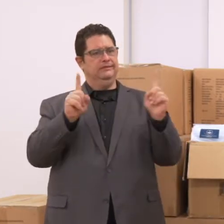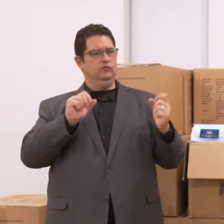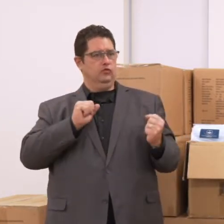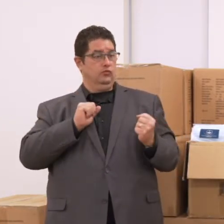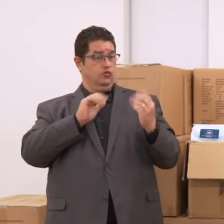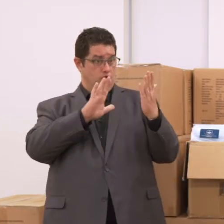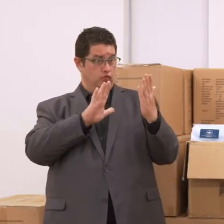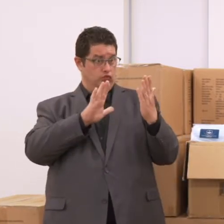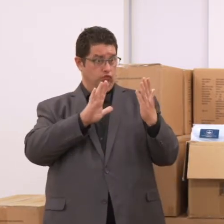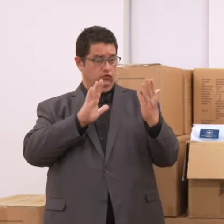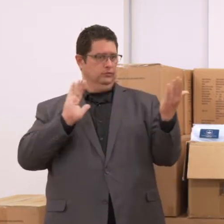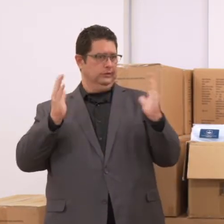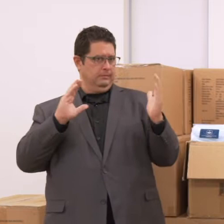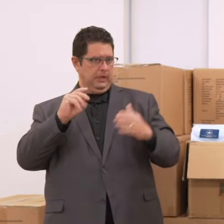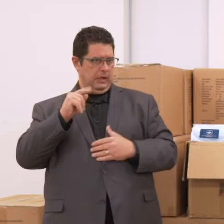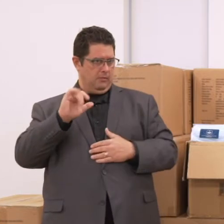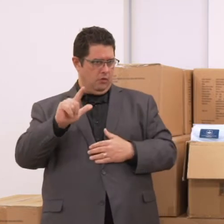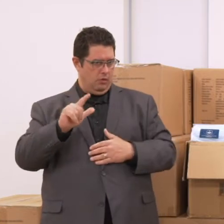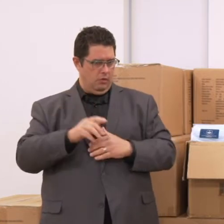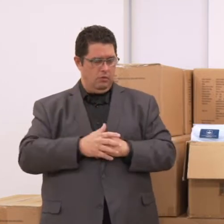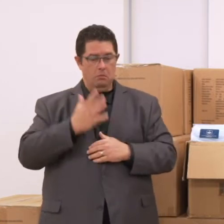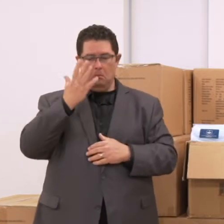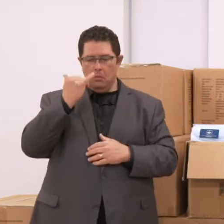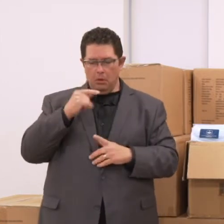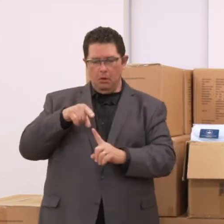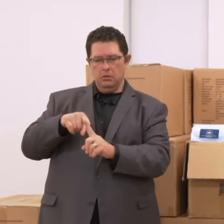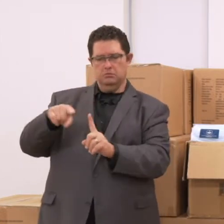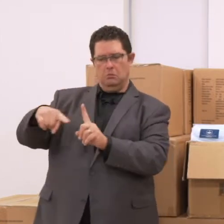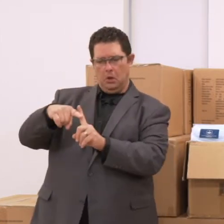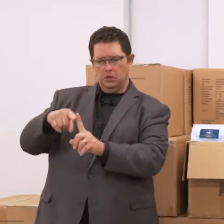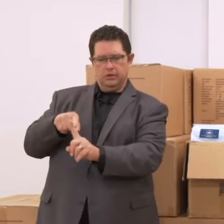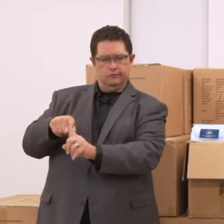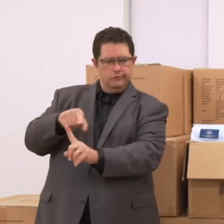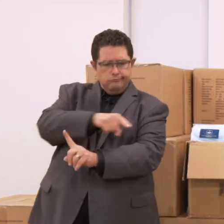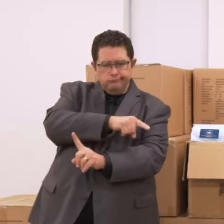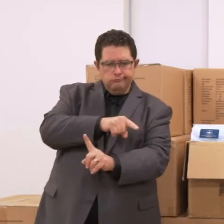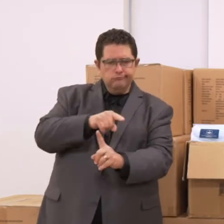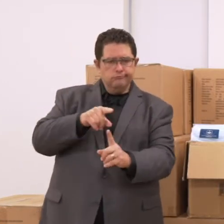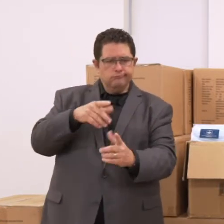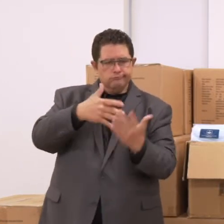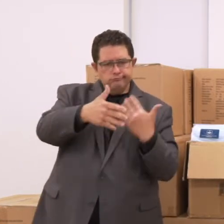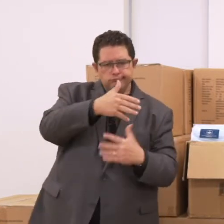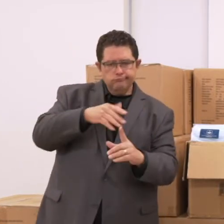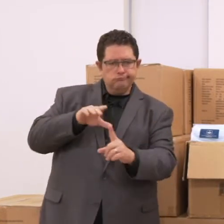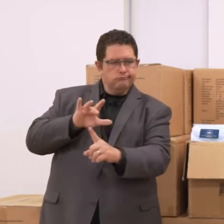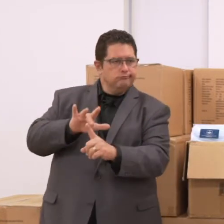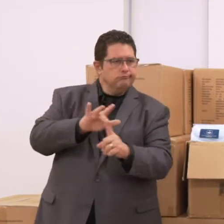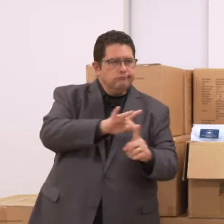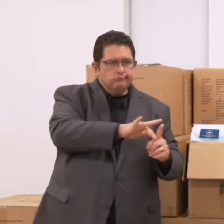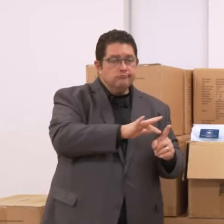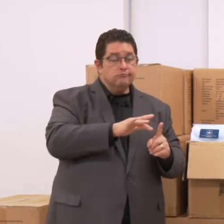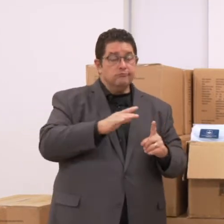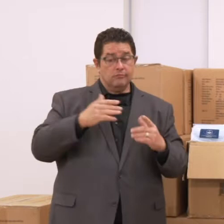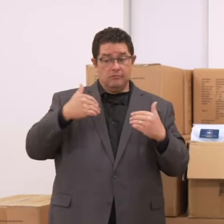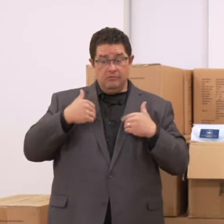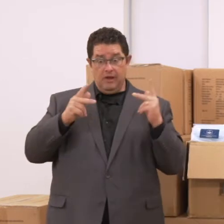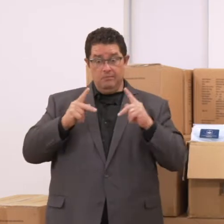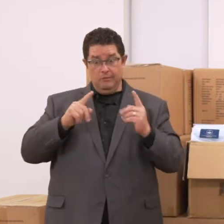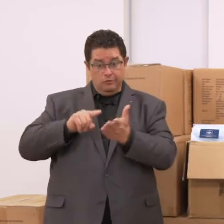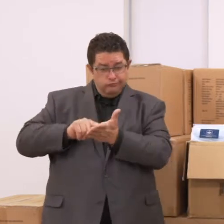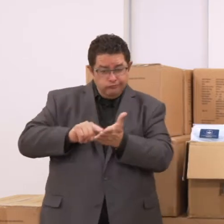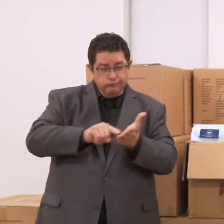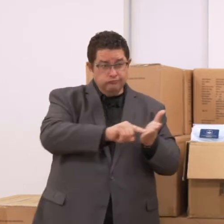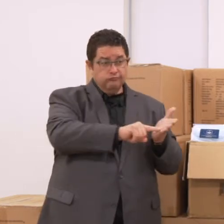then. Because of our contact tracing and case investigation army of over 300, we are now able